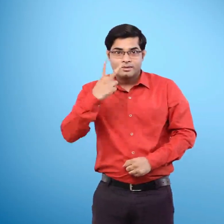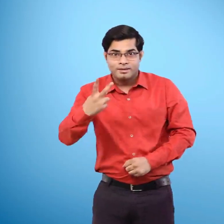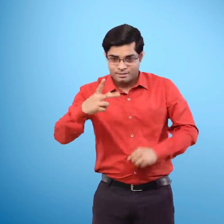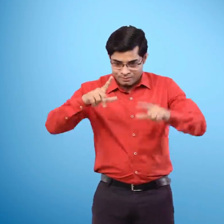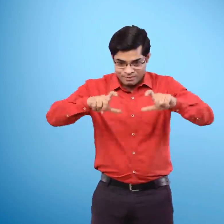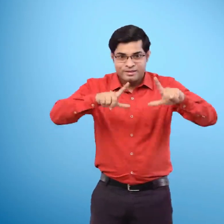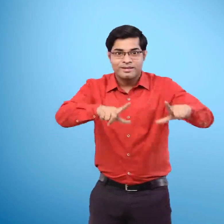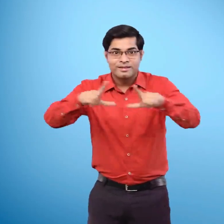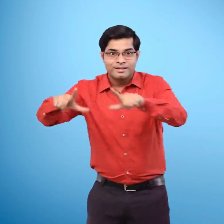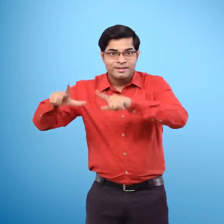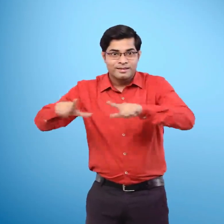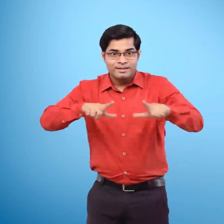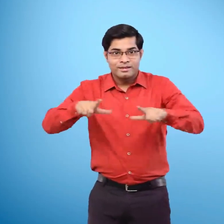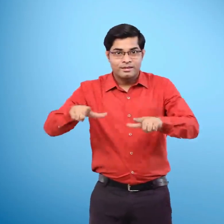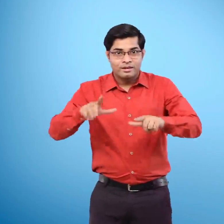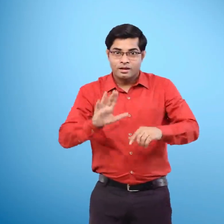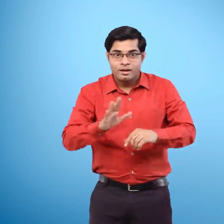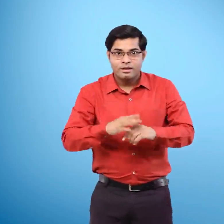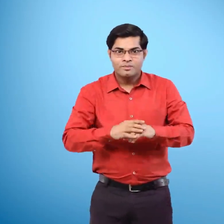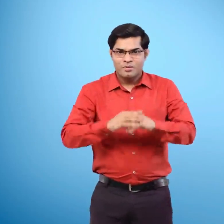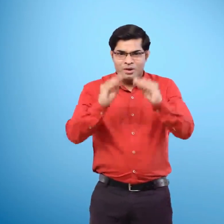Picture 1 shows tiles of two shapes,